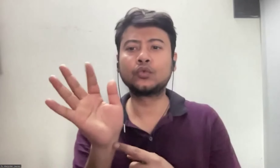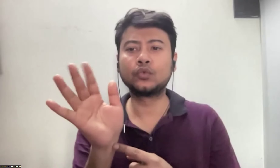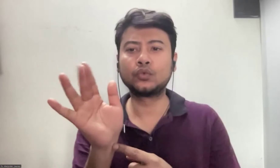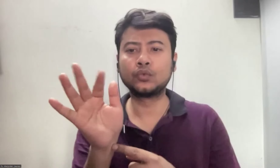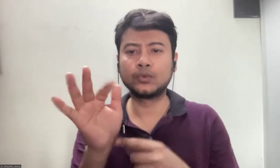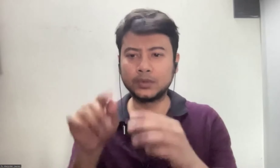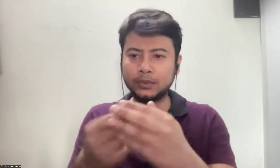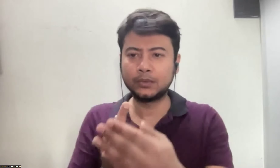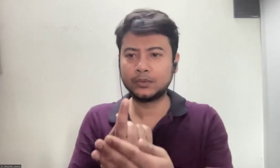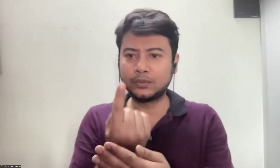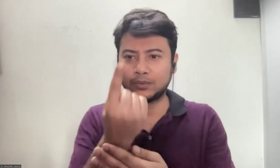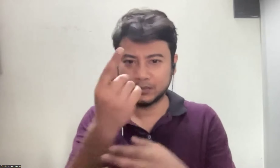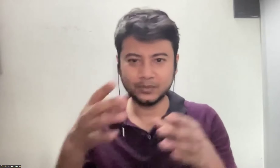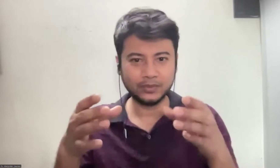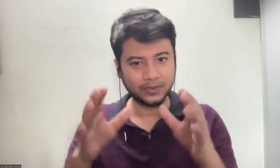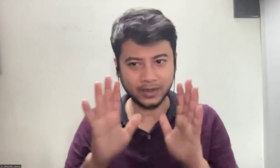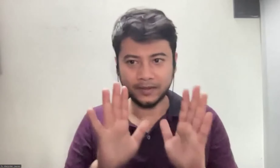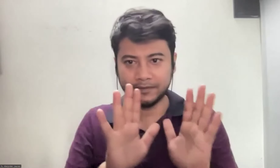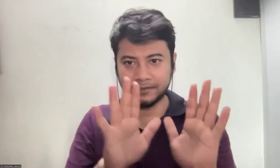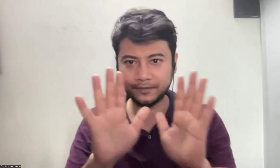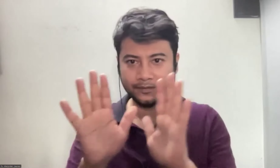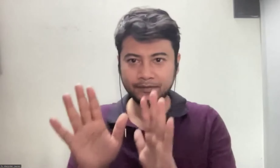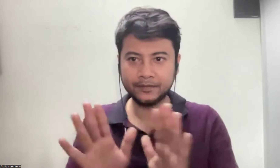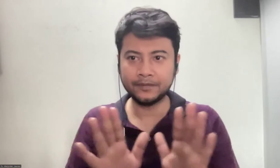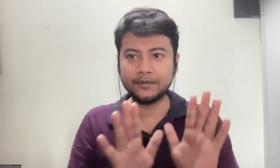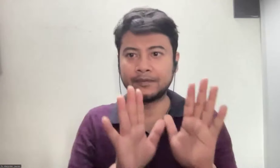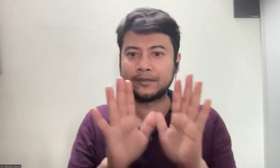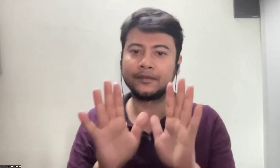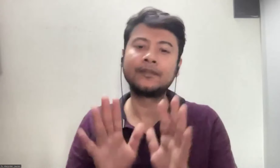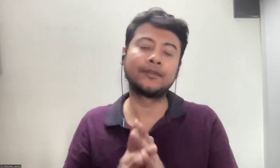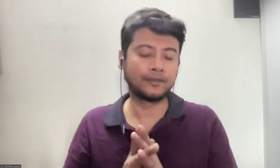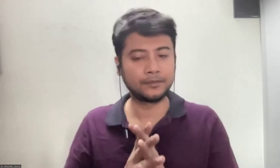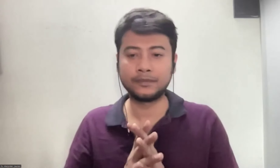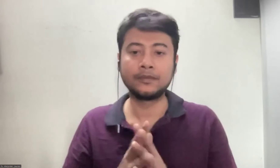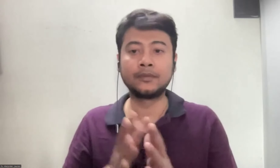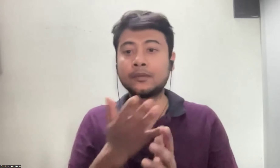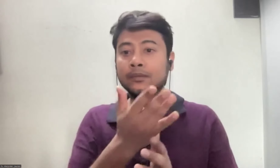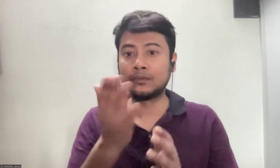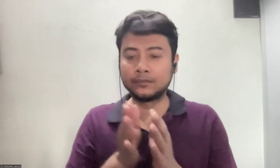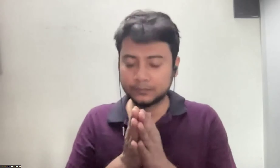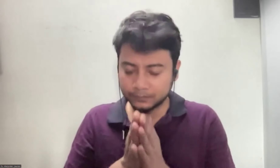Many of you also would be offering prayers to her, offering lamps to her.